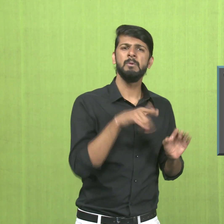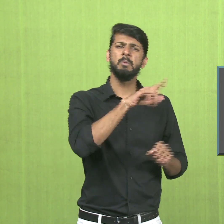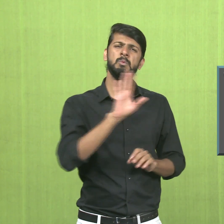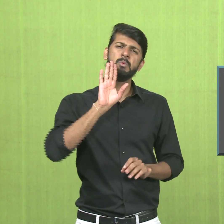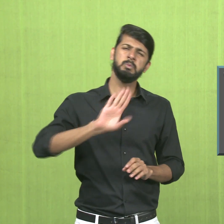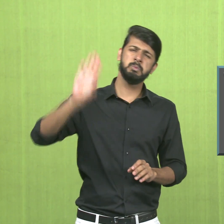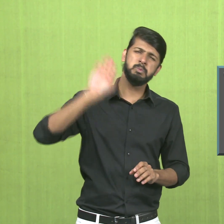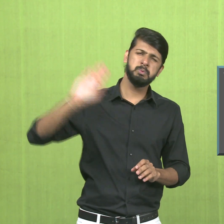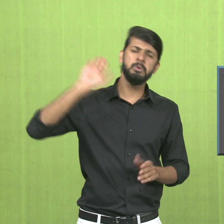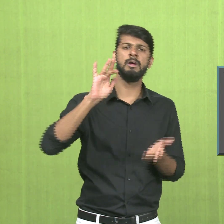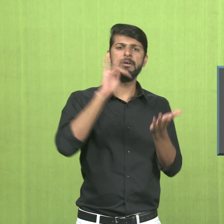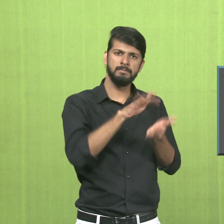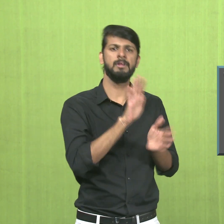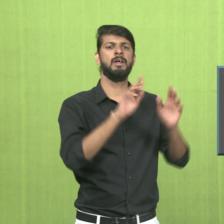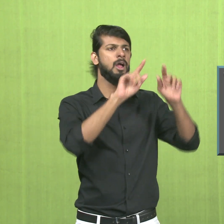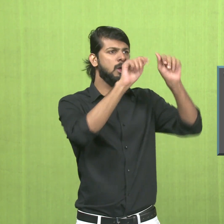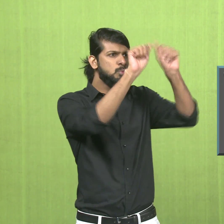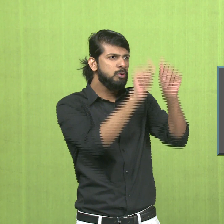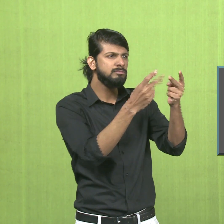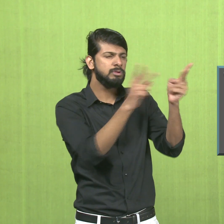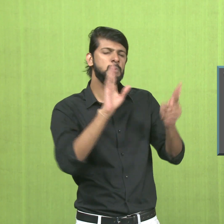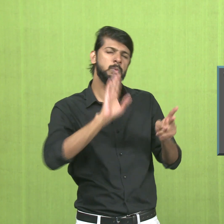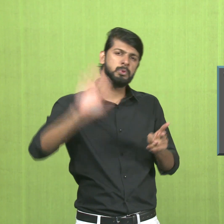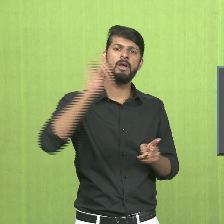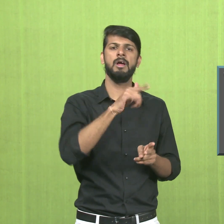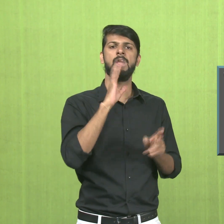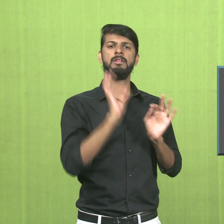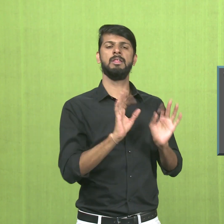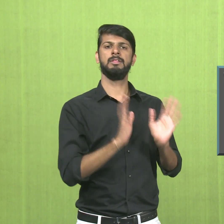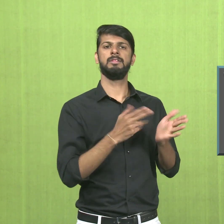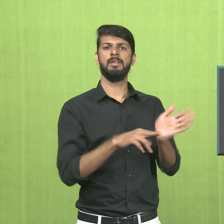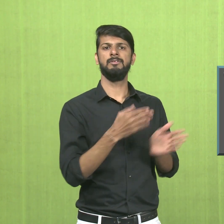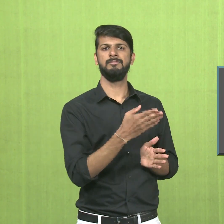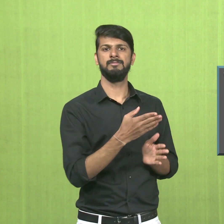and the fact that this is a very ancient form of art.